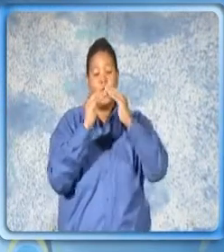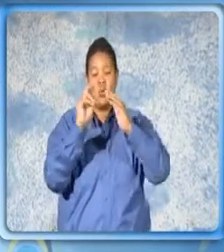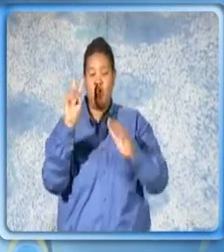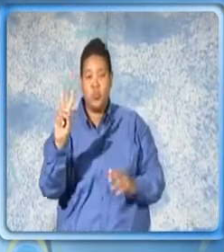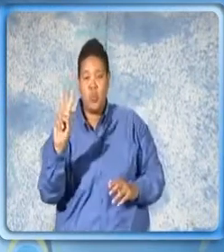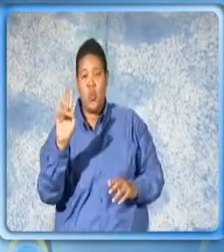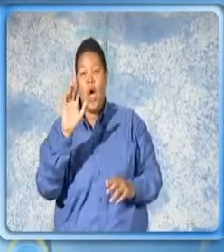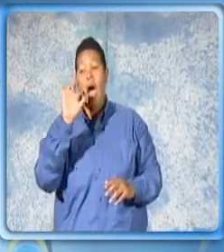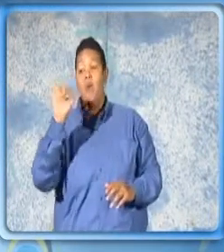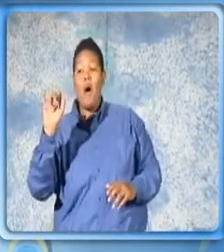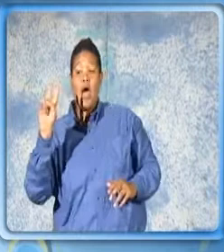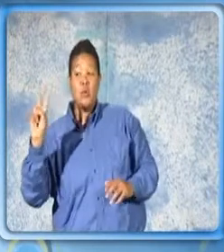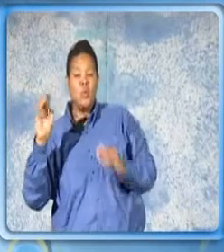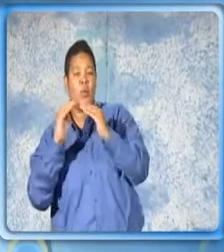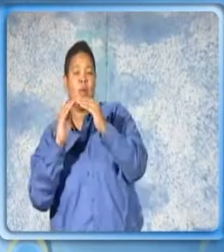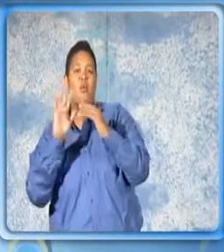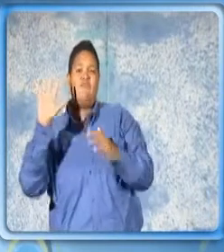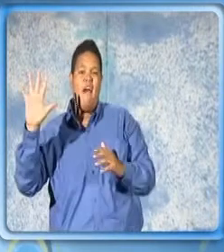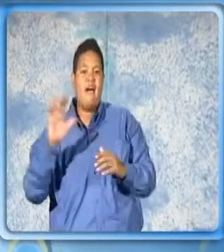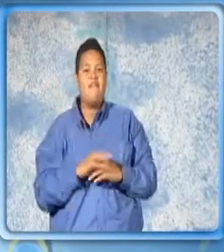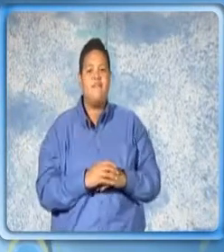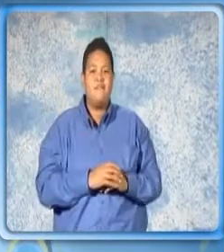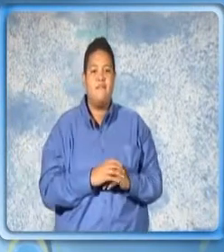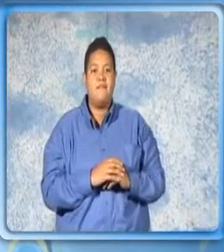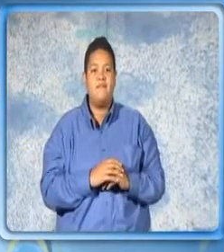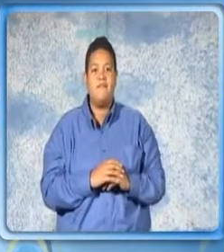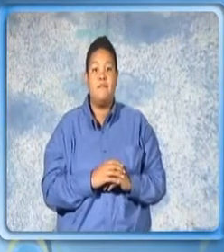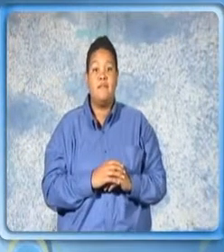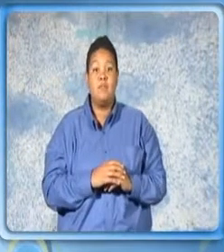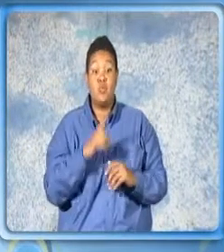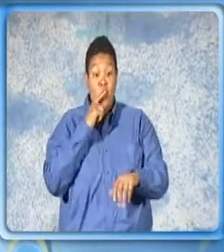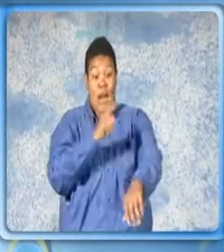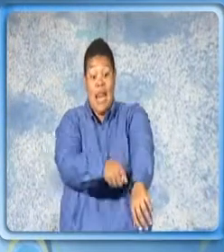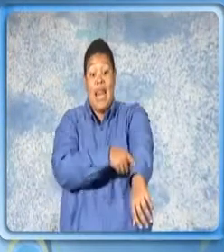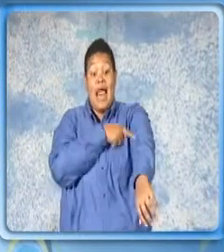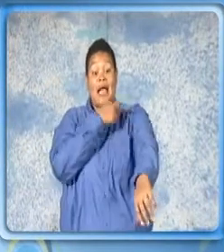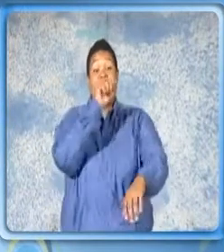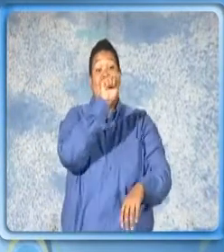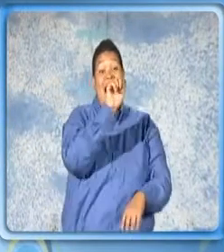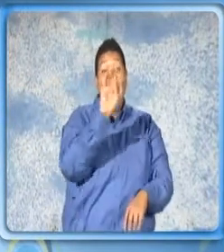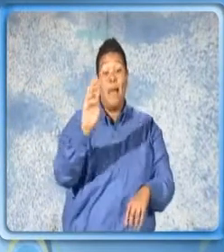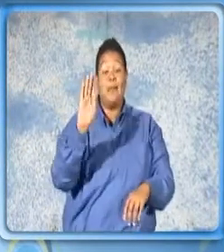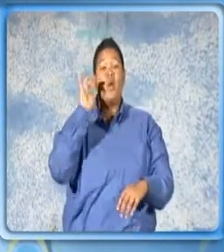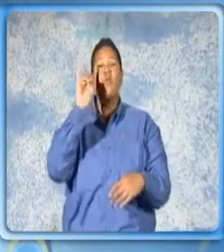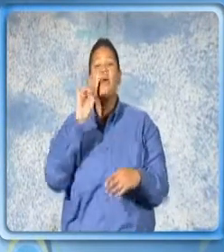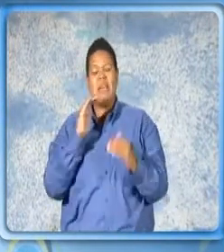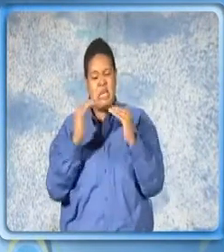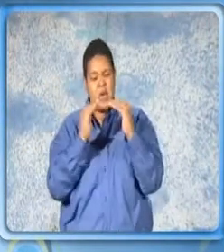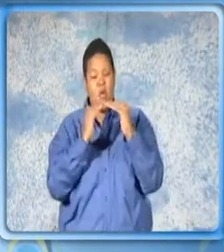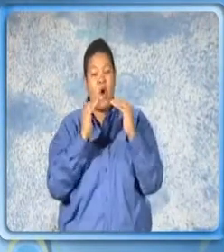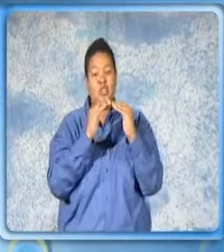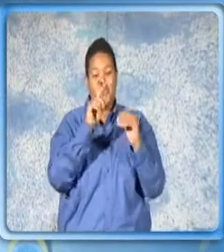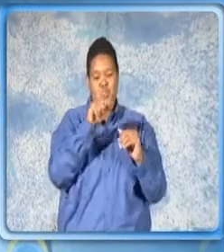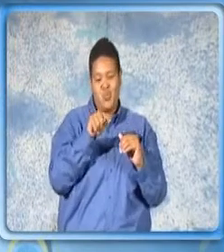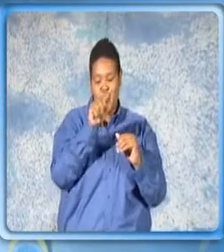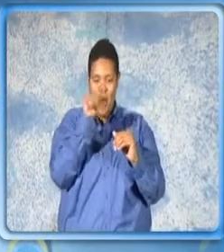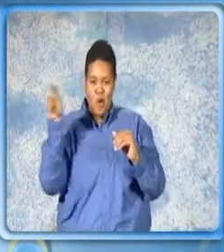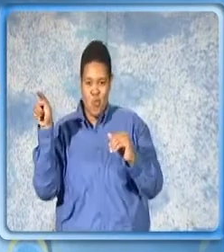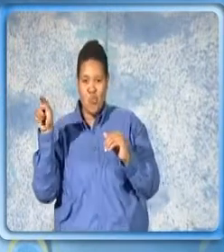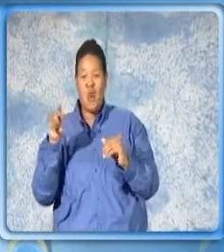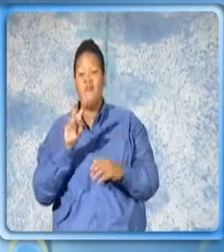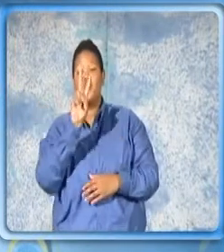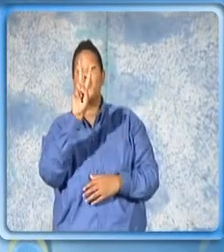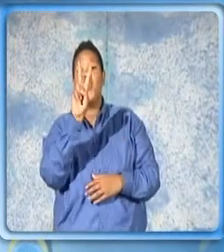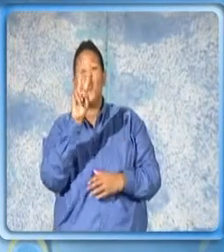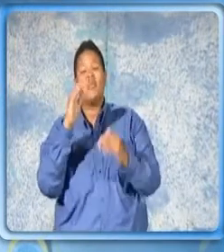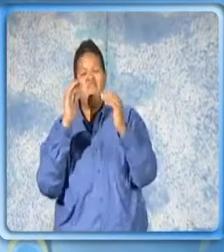and y2 equals 5. So the length of AB would be equal to the square root of 2